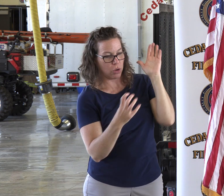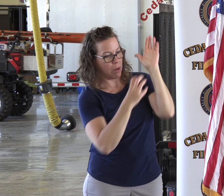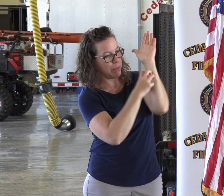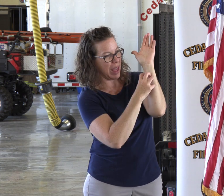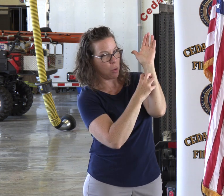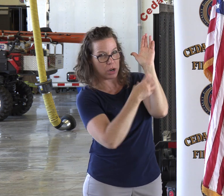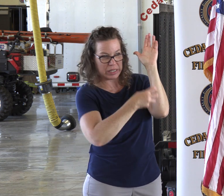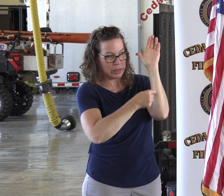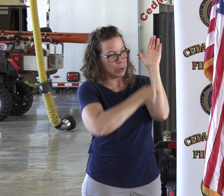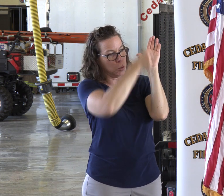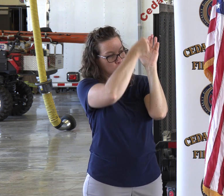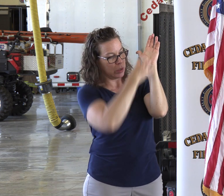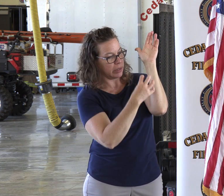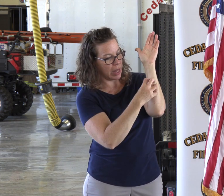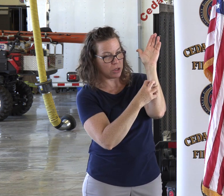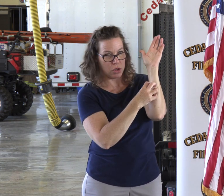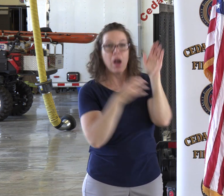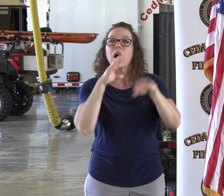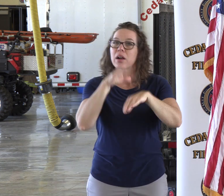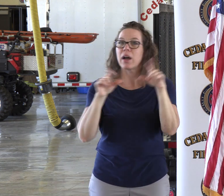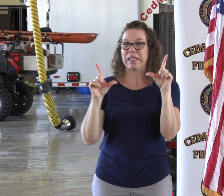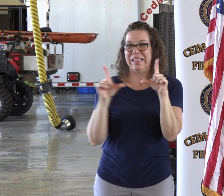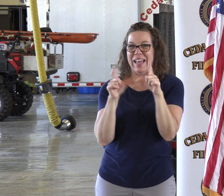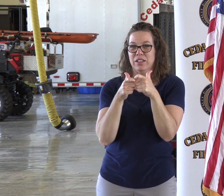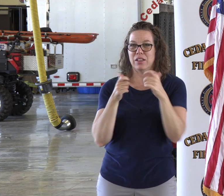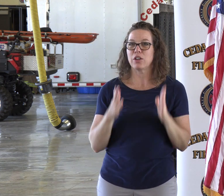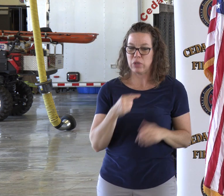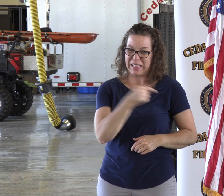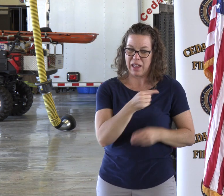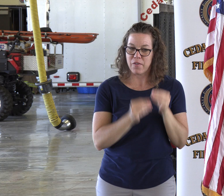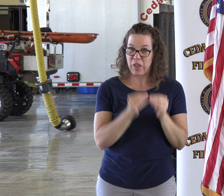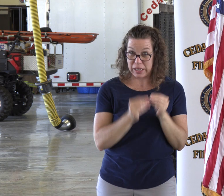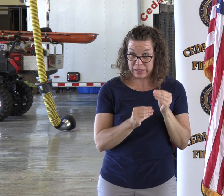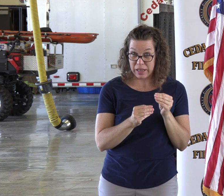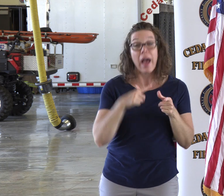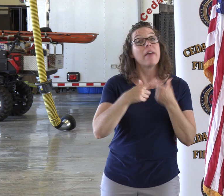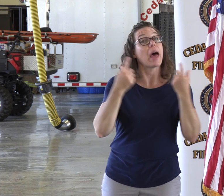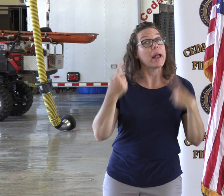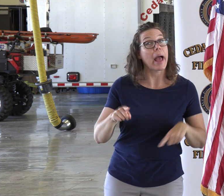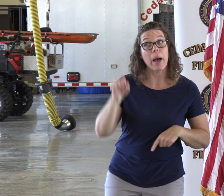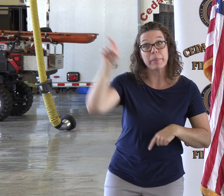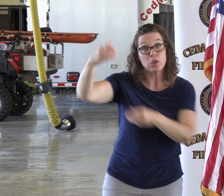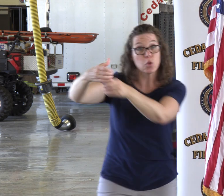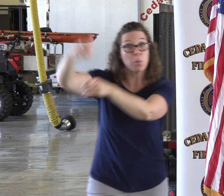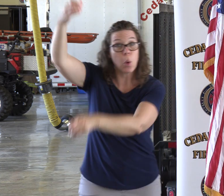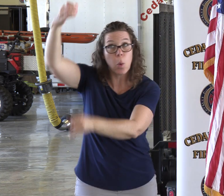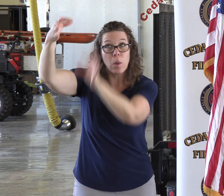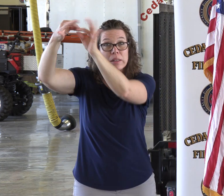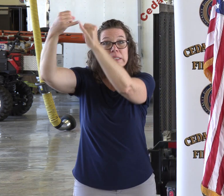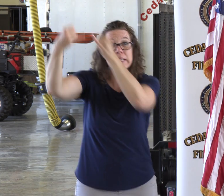been damaged, call a licensed electrician to fix it. This way, when our crews come to reconnect your home, they can do so